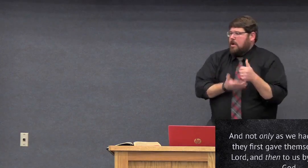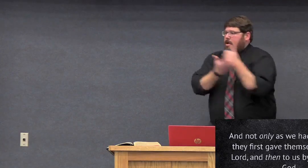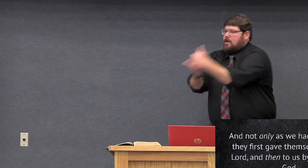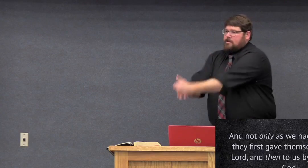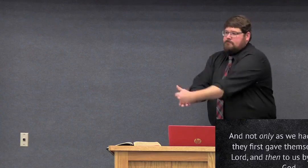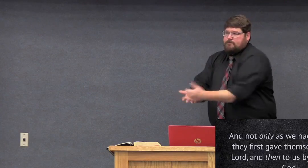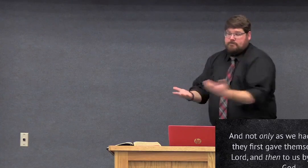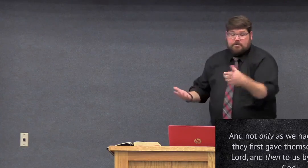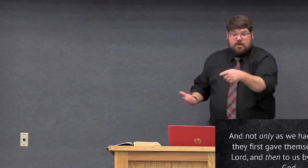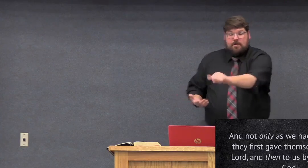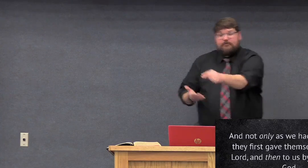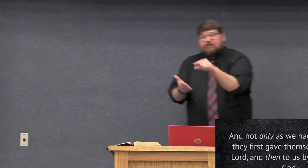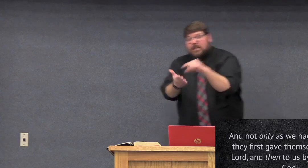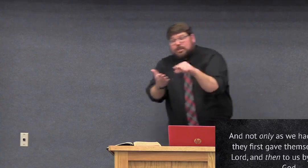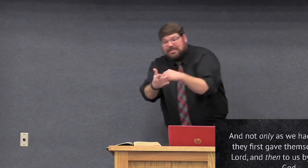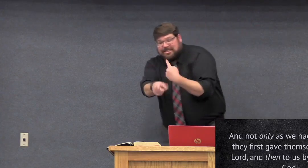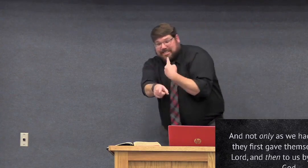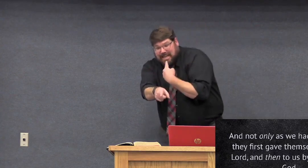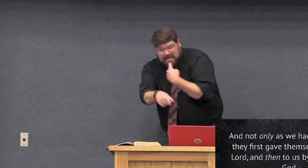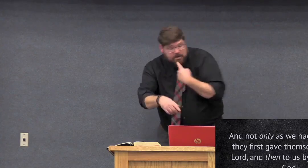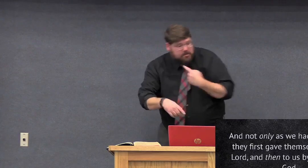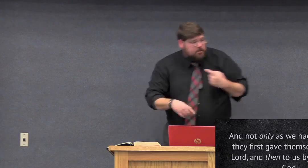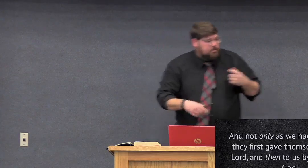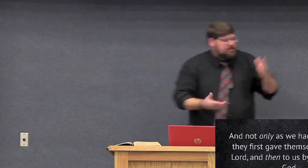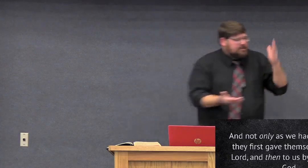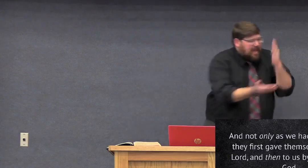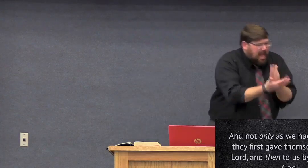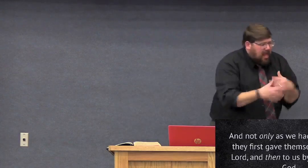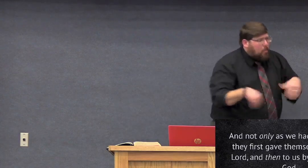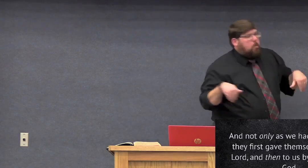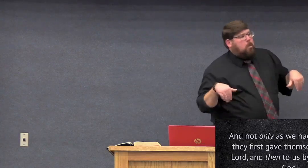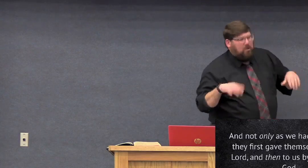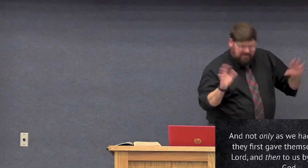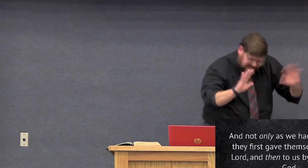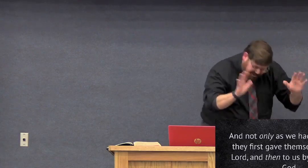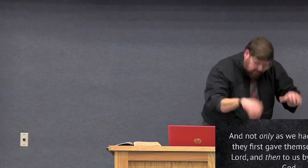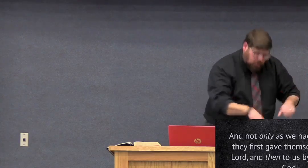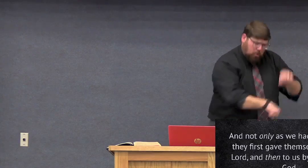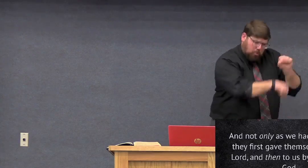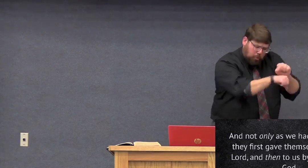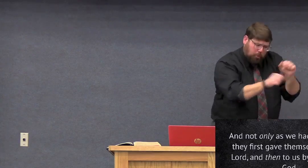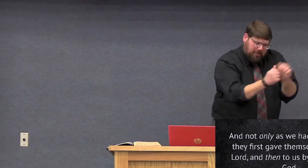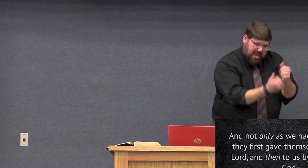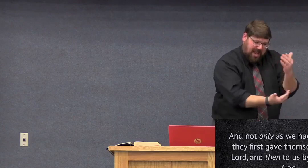find a way to help, there are other verses here that say, don't be